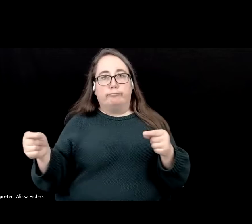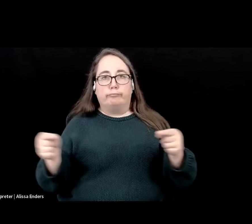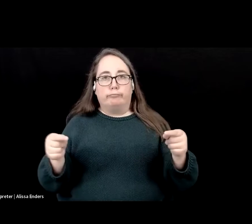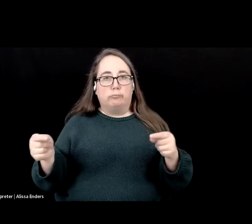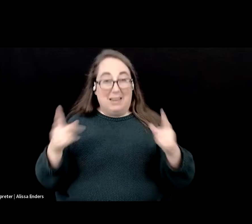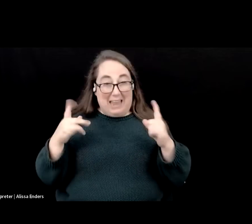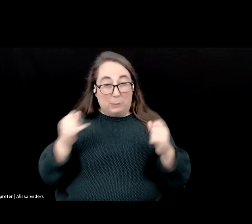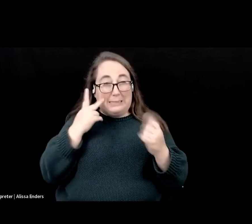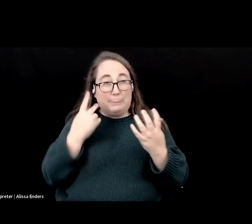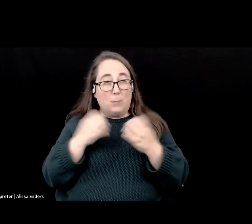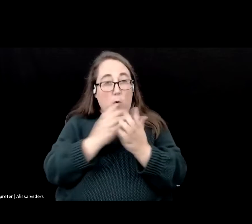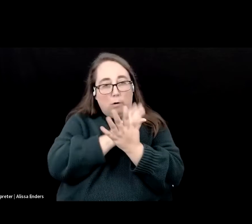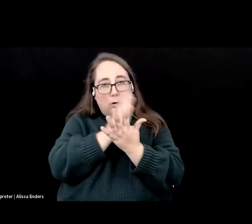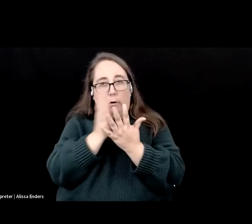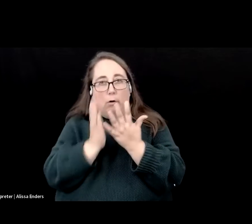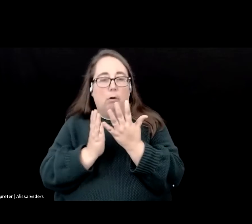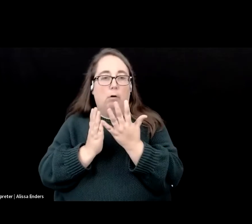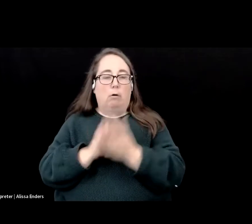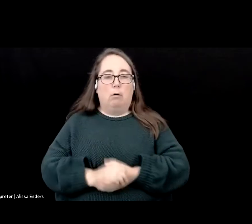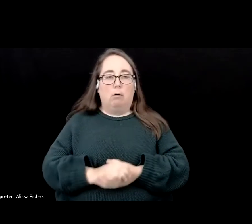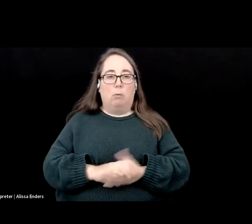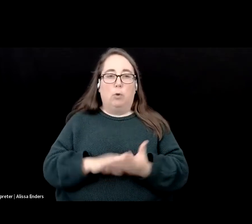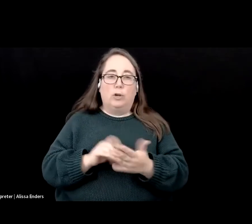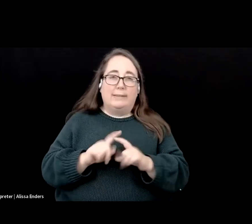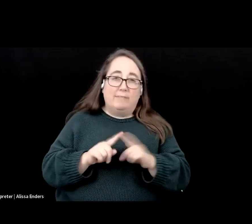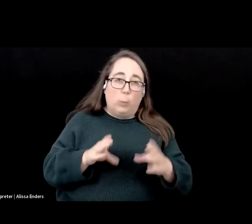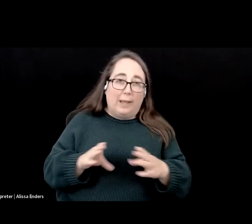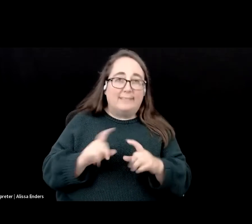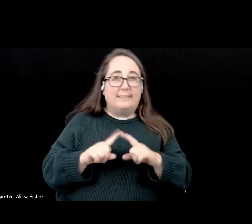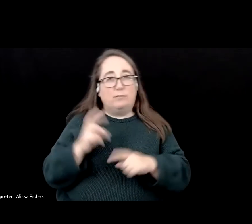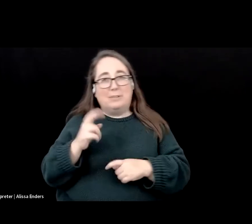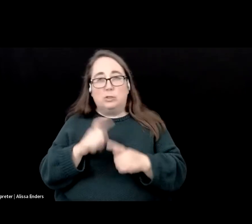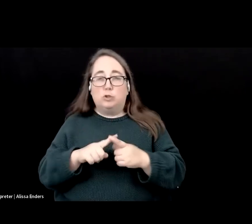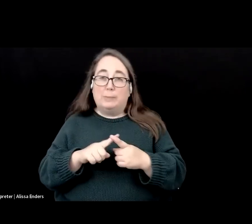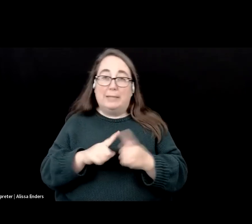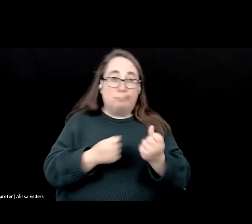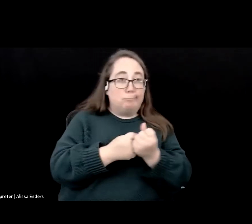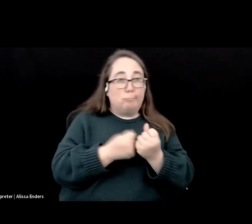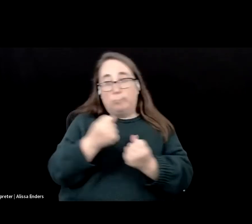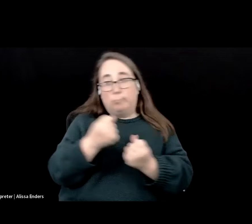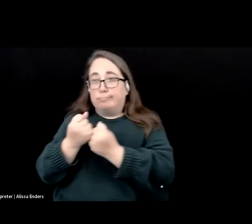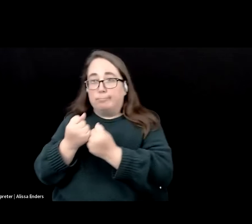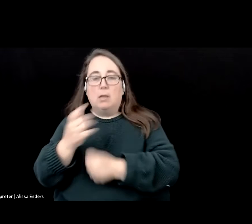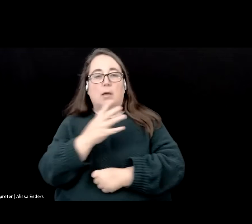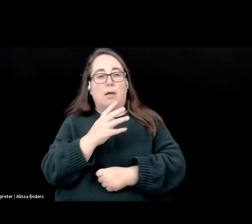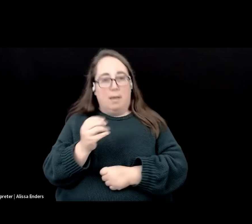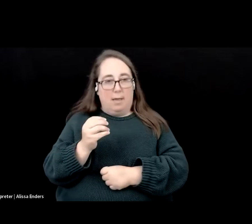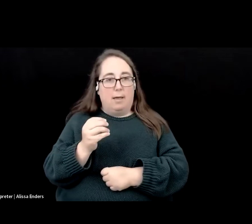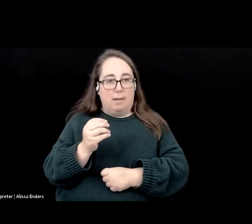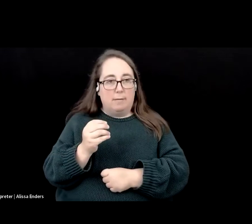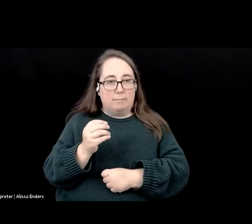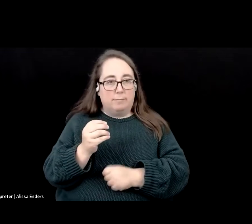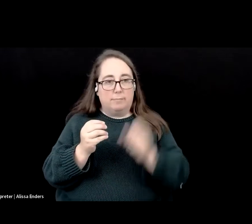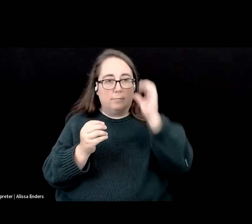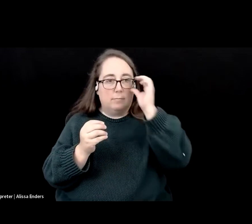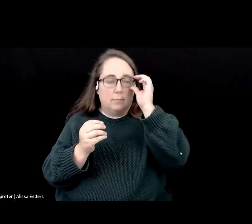pro-choice. We're learning there's lots of different ways and lots of different reasons to be pro-life or pro-choice. And there are cases where someone who identifies